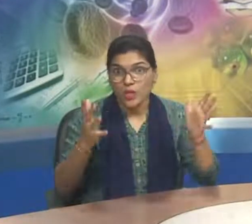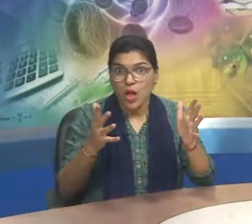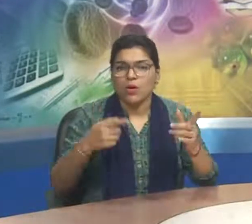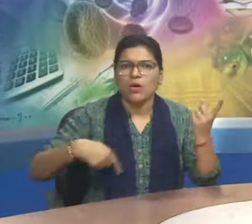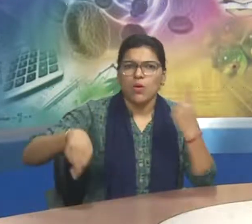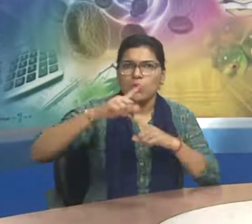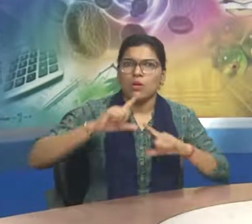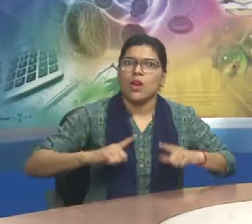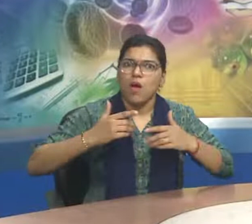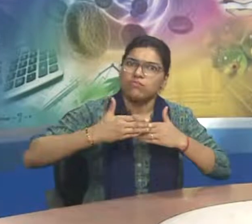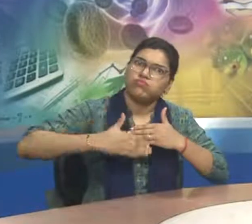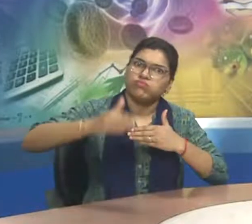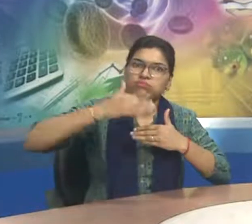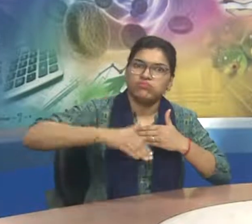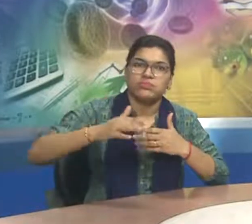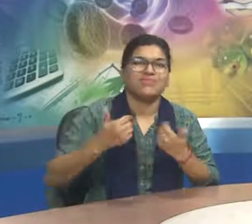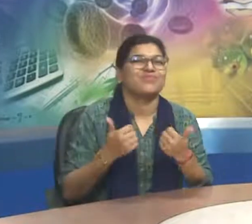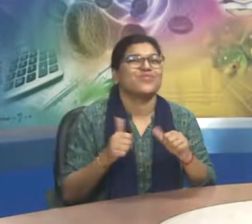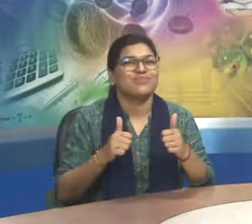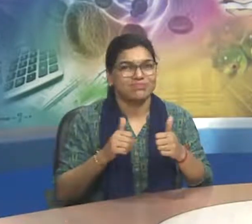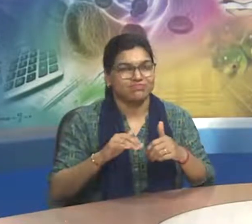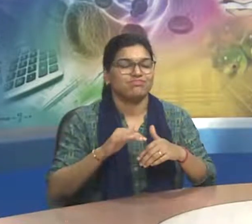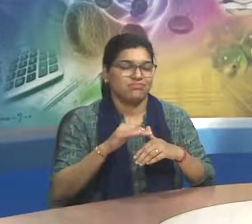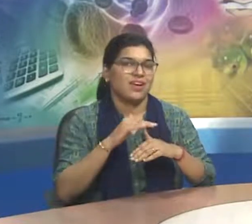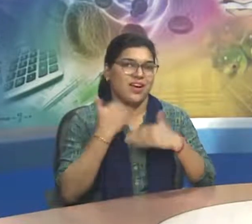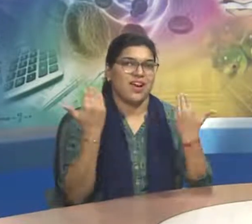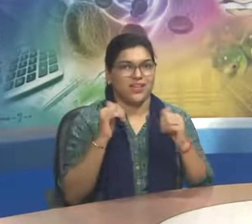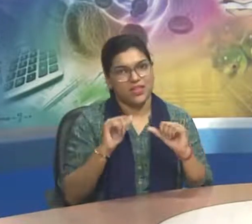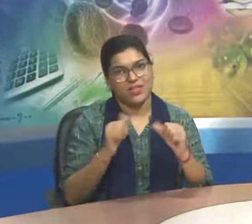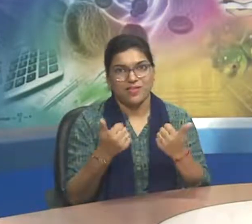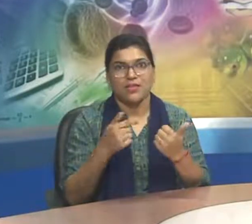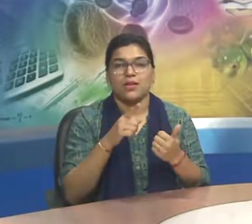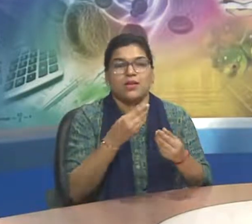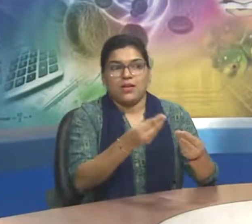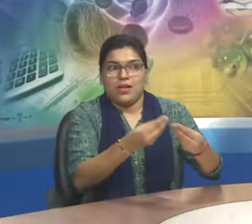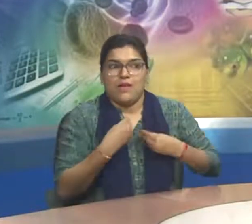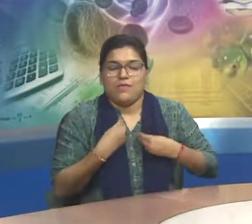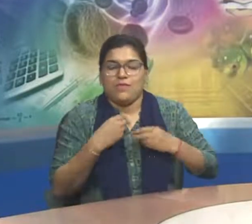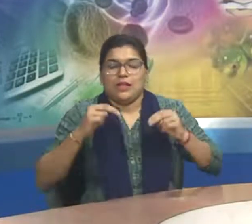all know that our life cannot exist without water. It is impossible.